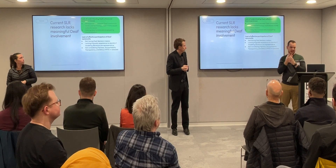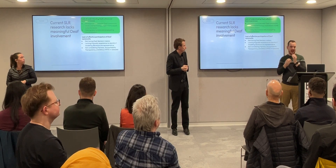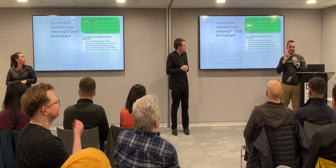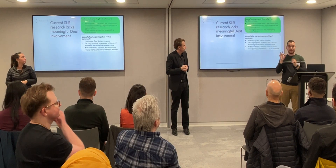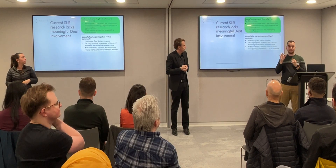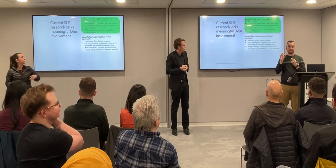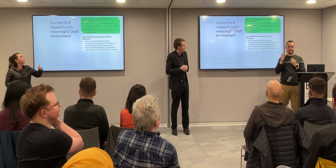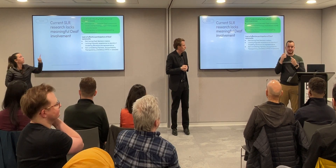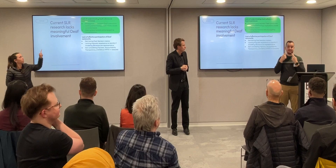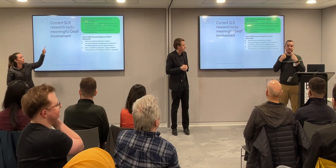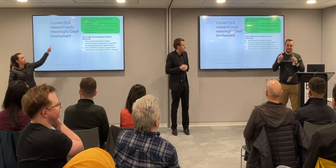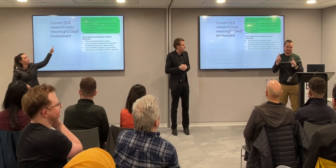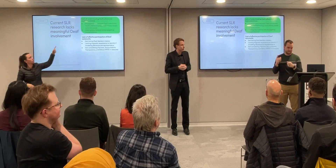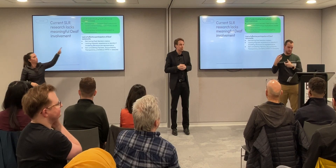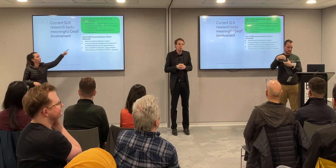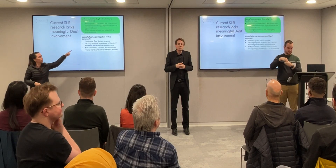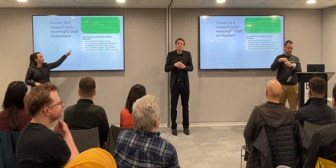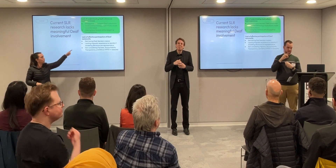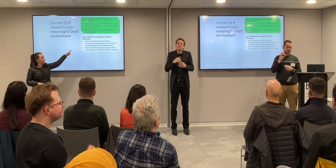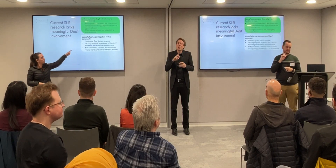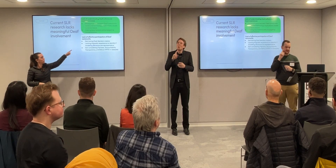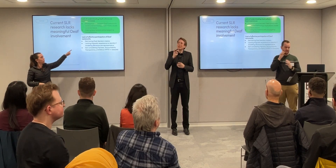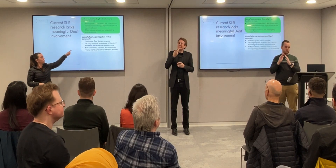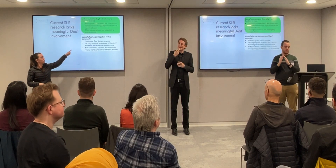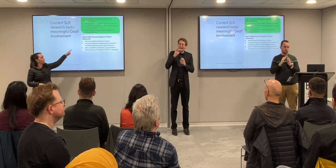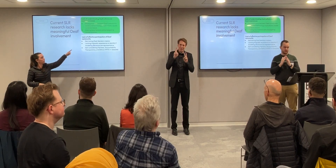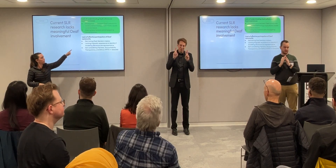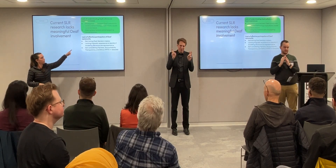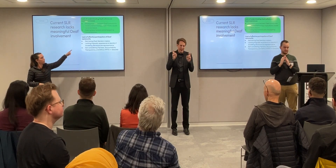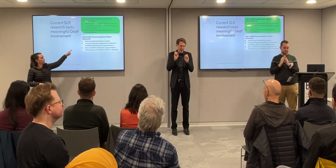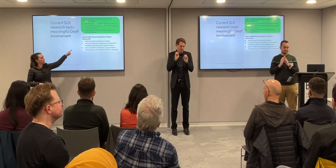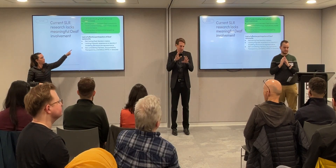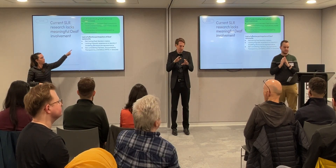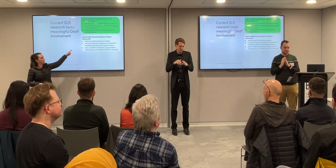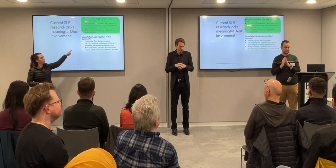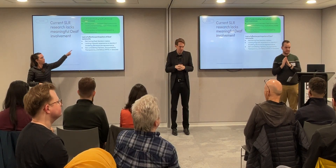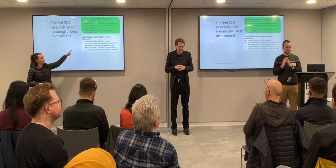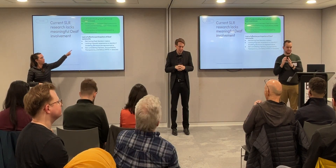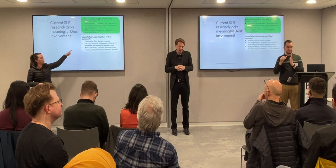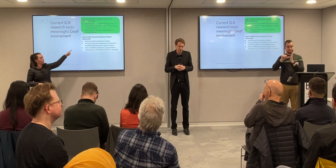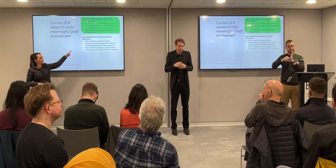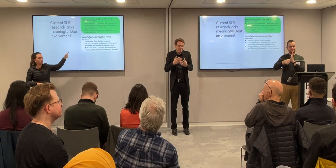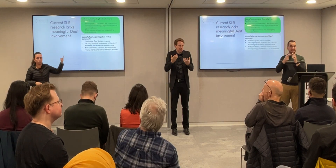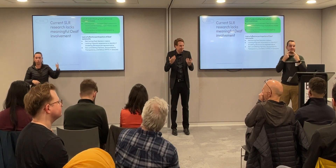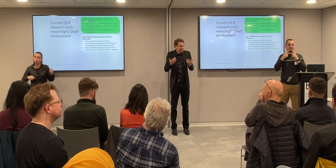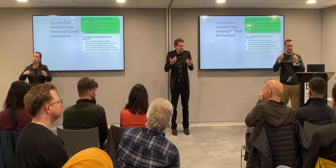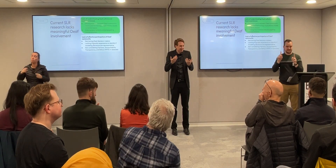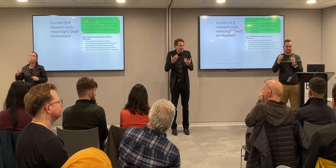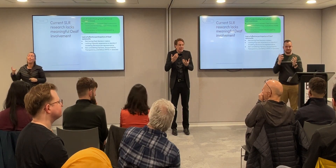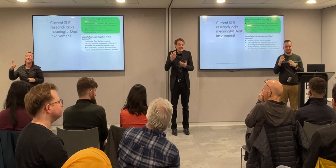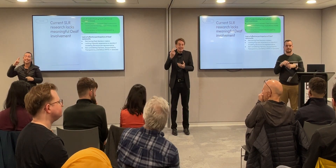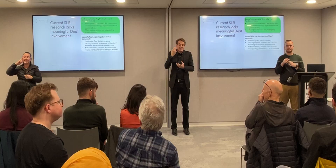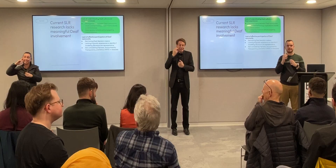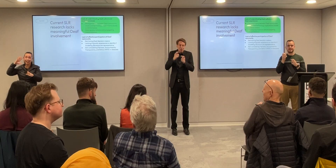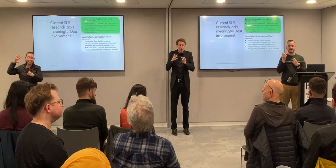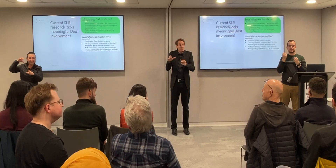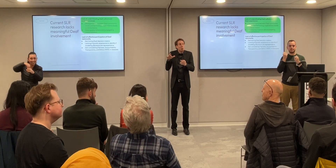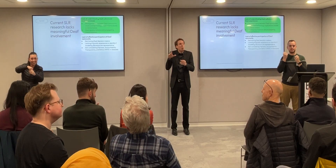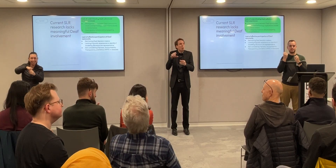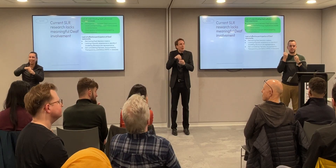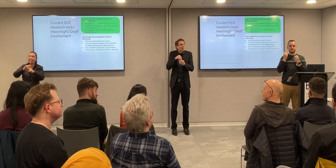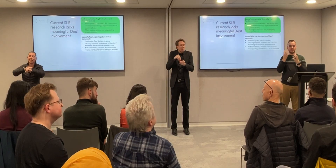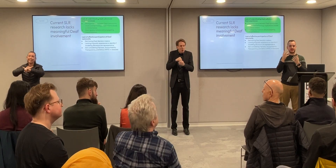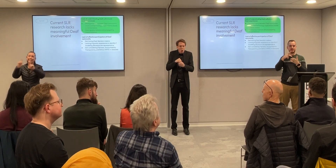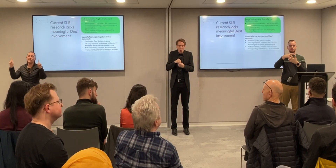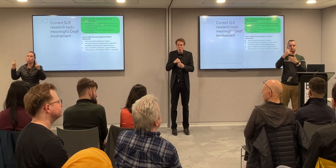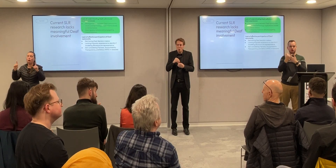The second theme that I wanted to address is that there's a lack of effective participation of the deaf community. And I want to emphasize the